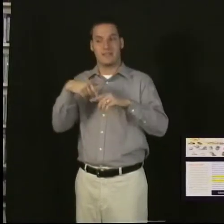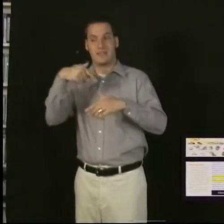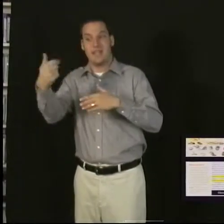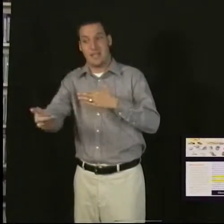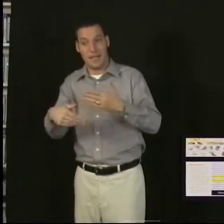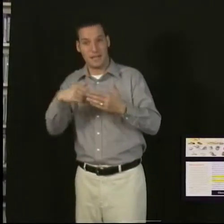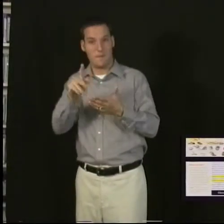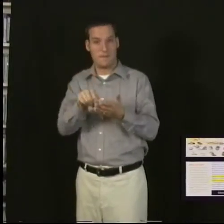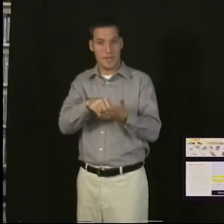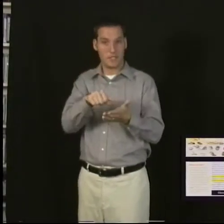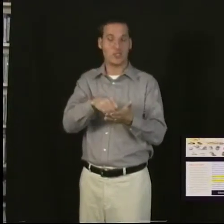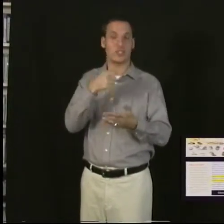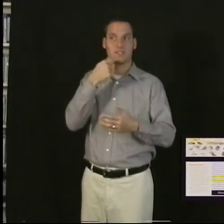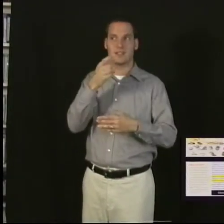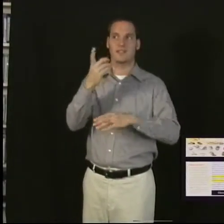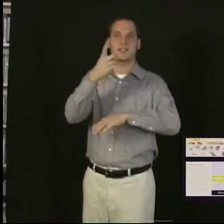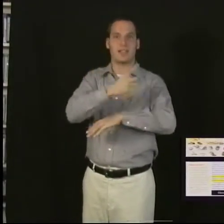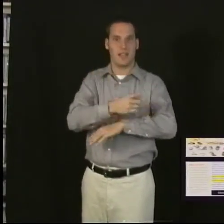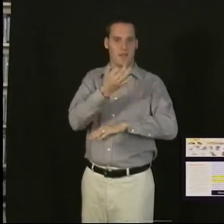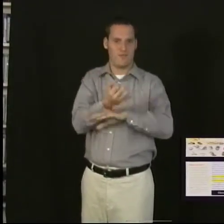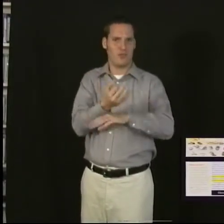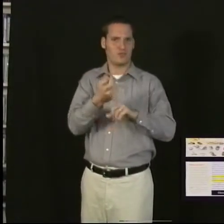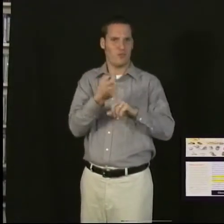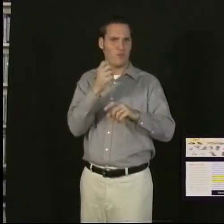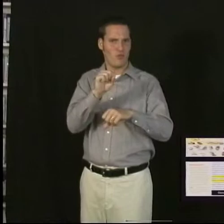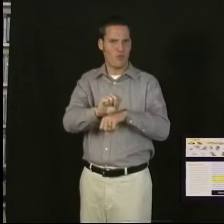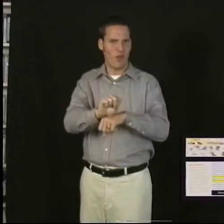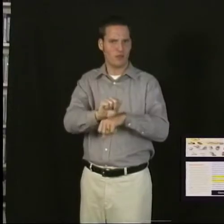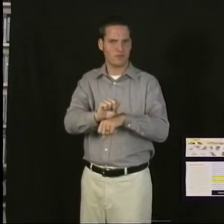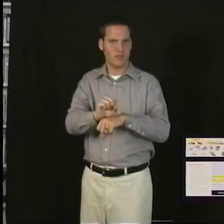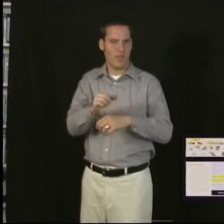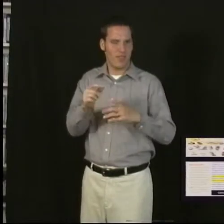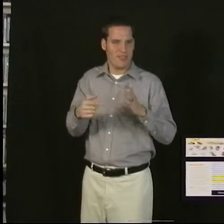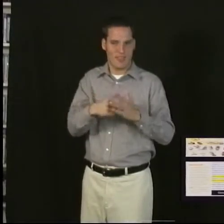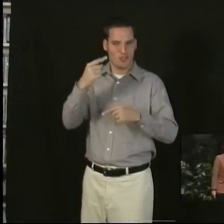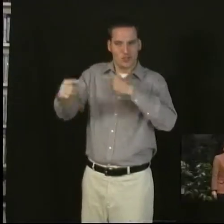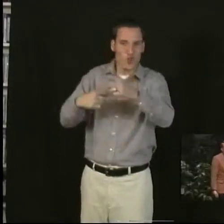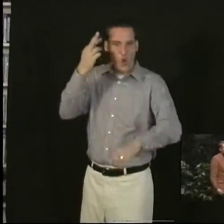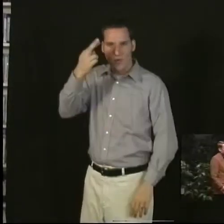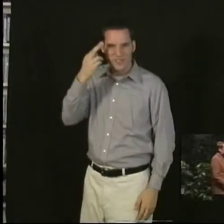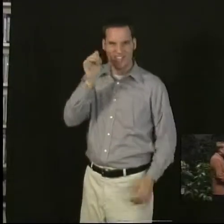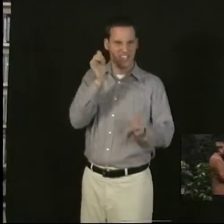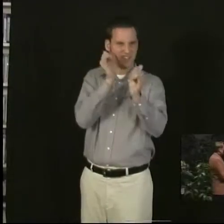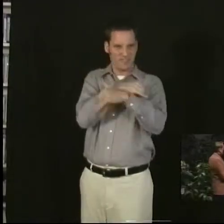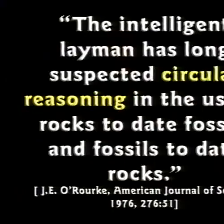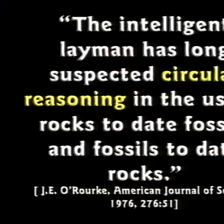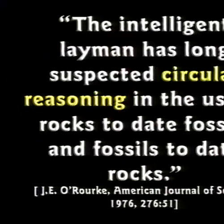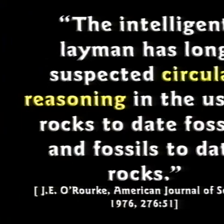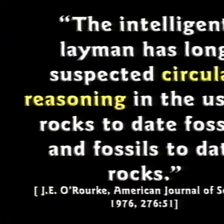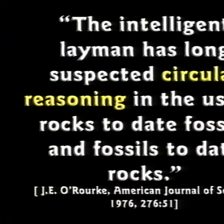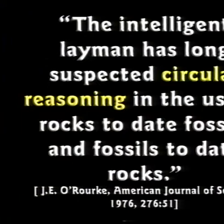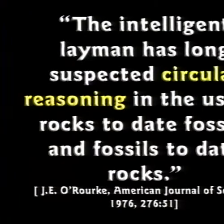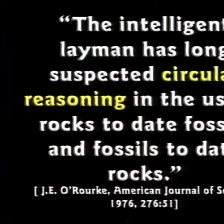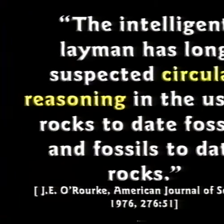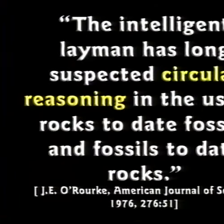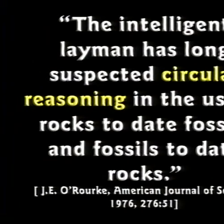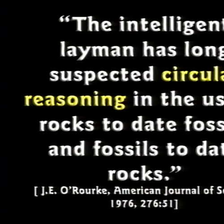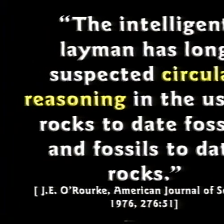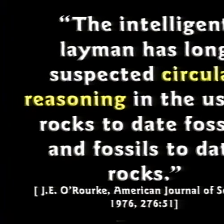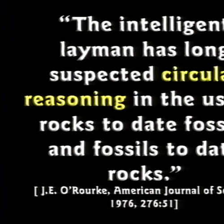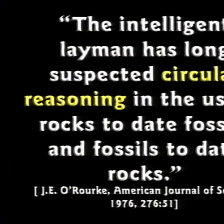rocks. Circular reasoning. This is silly. Okay? This guy says, the intelligent layman has long suspected